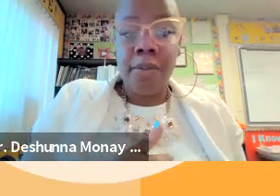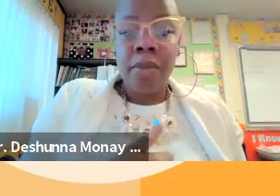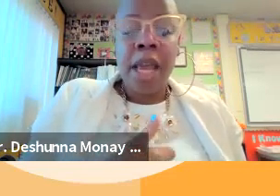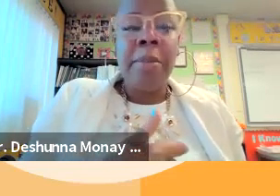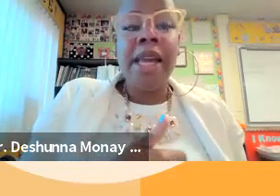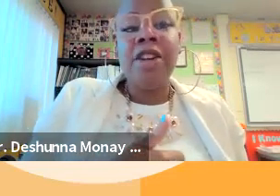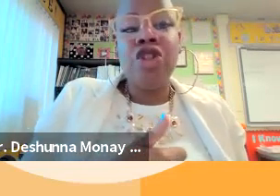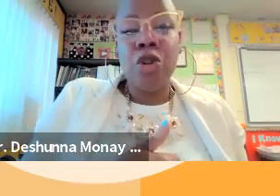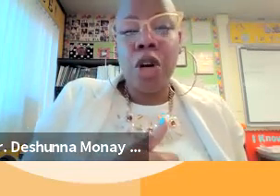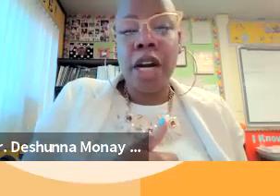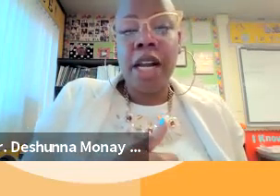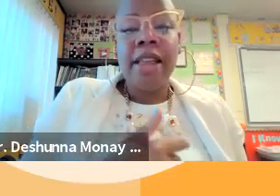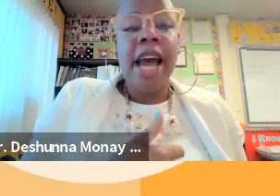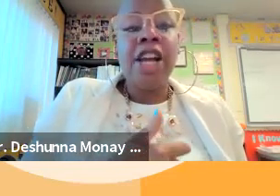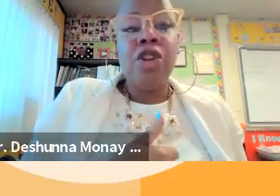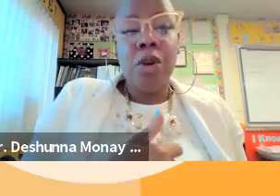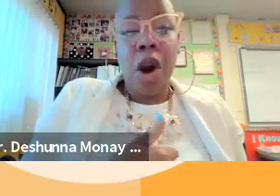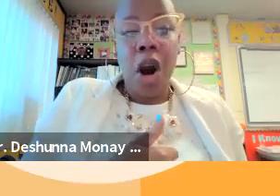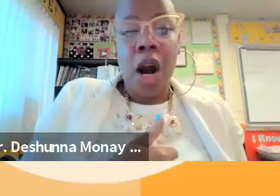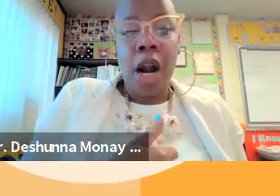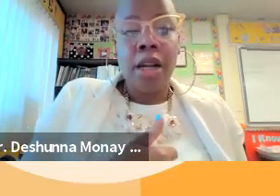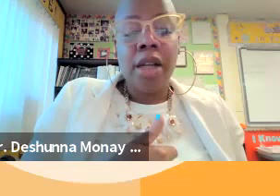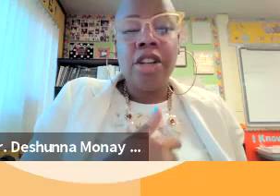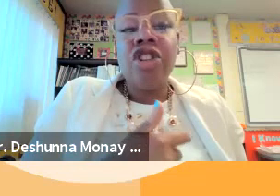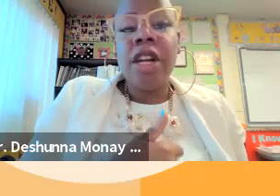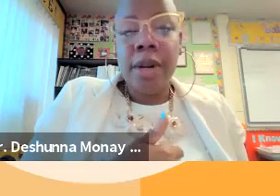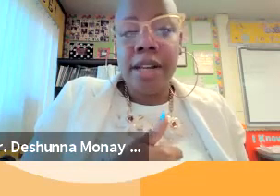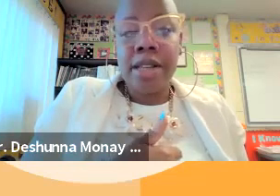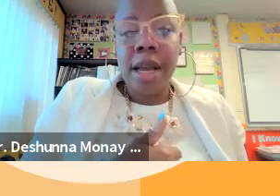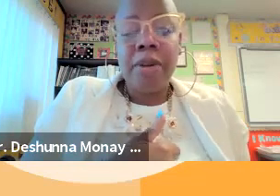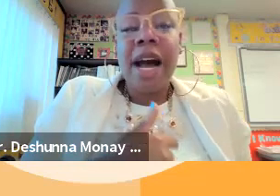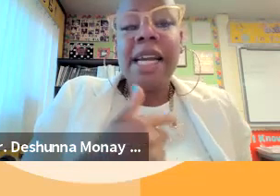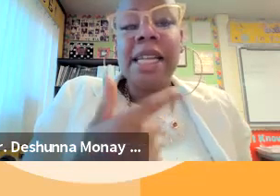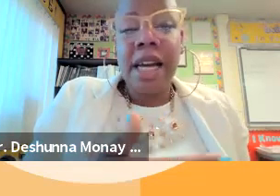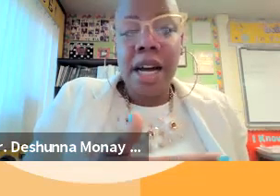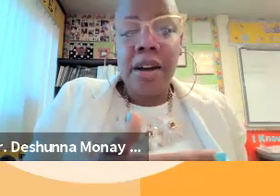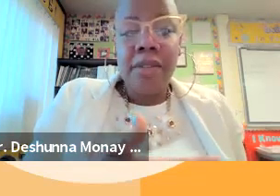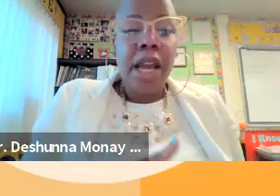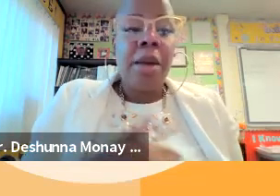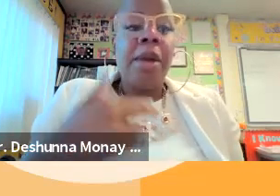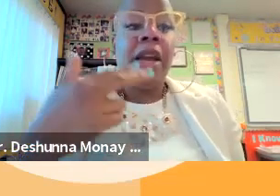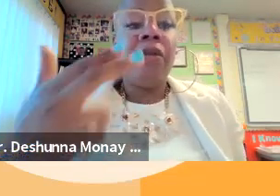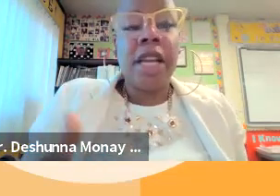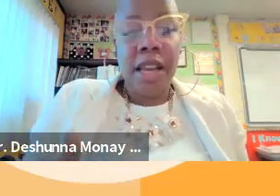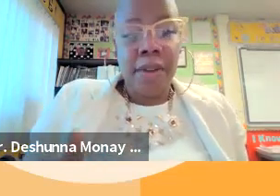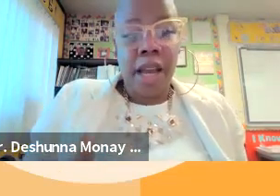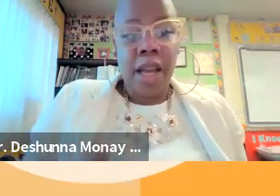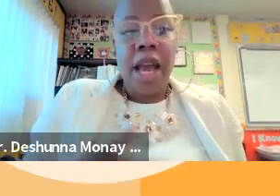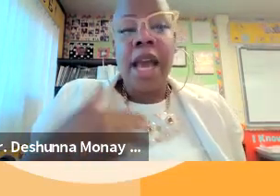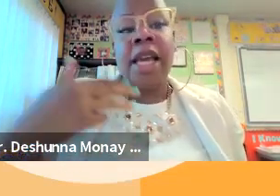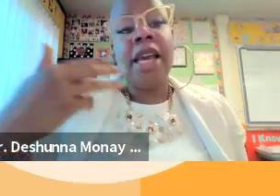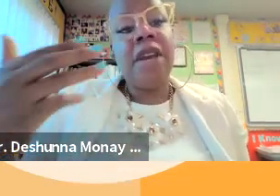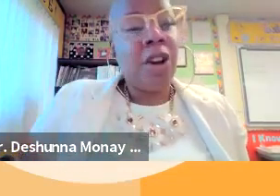stuff and making sure that you are generous and providing love and being